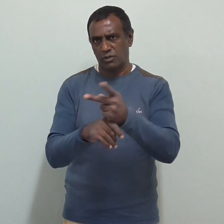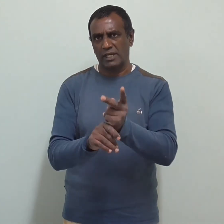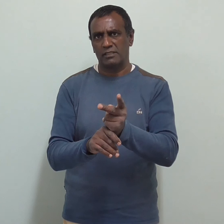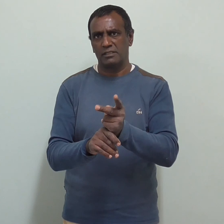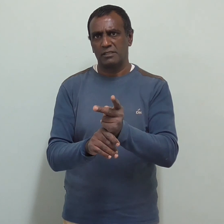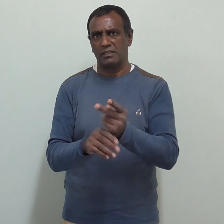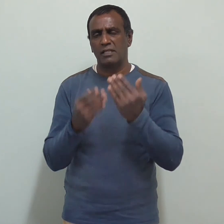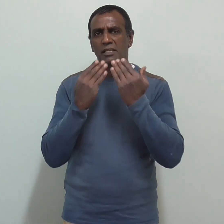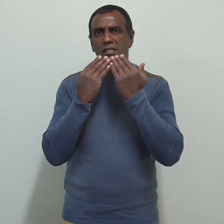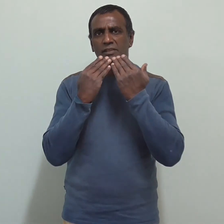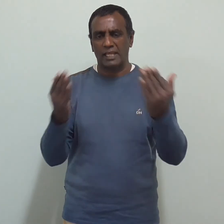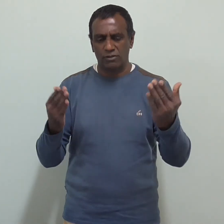product. Thank you.